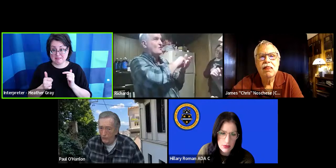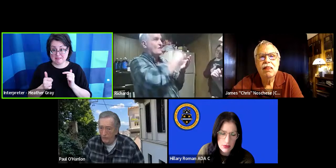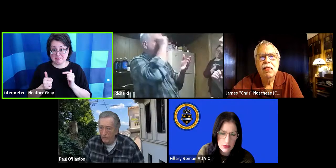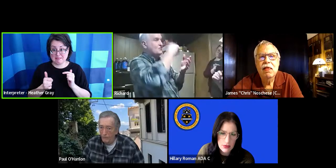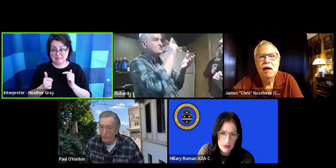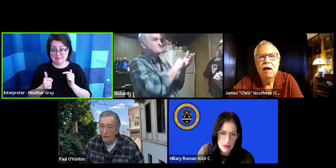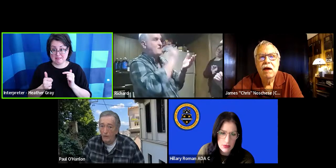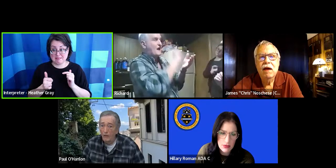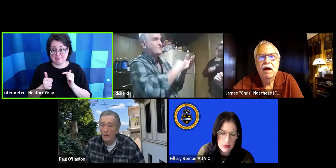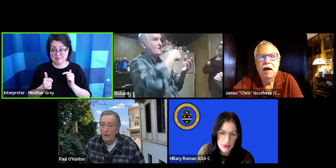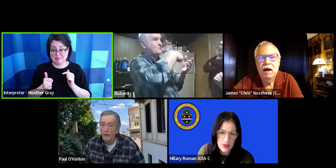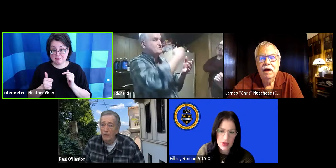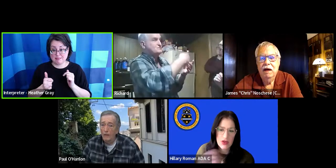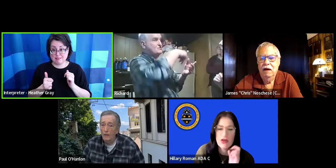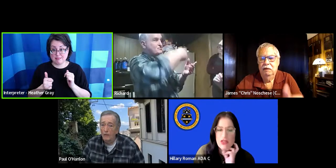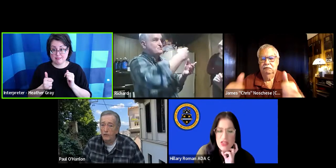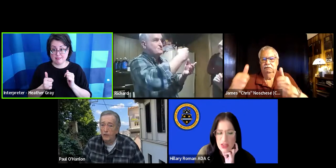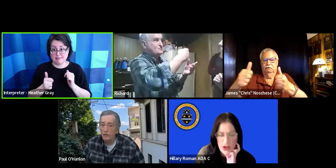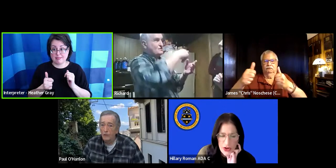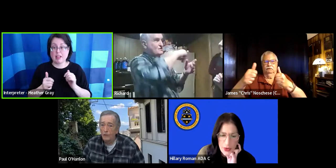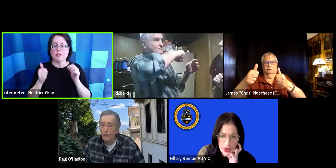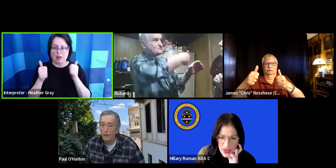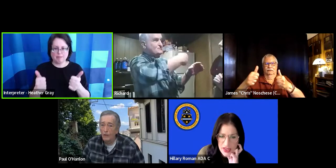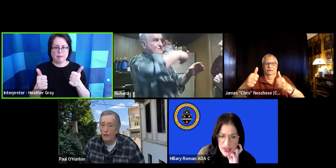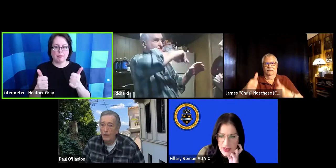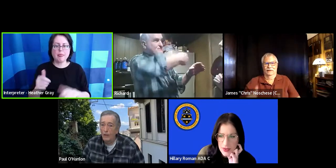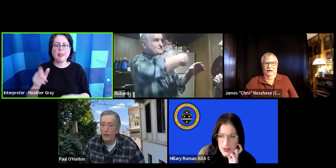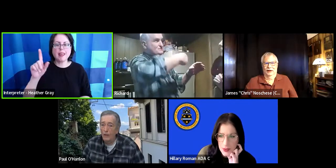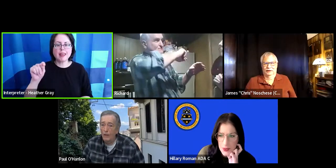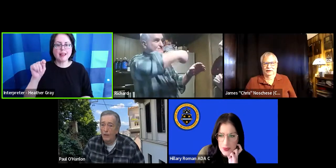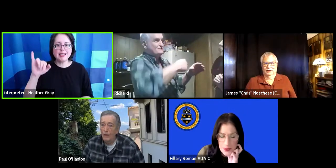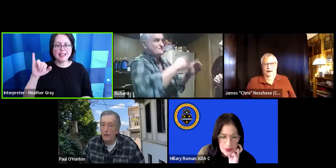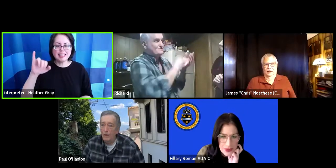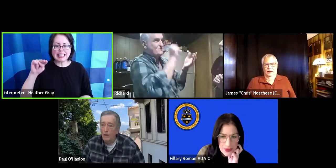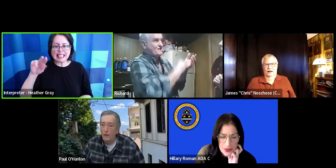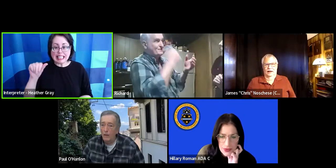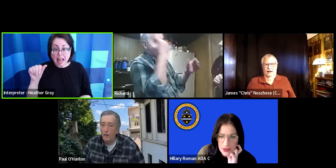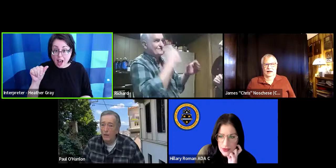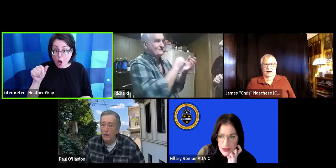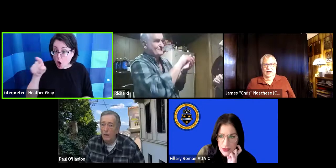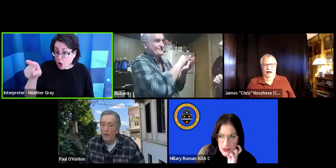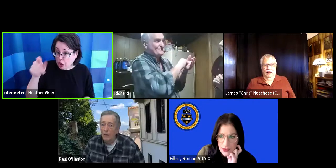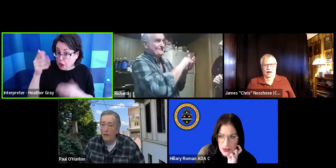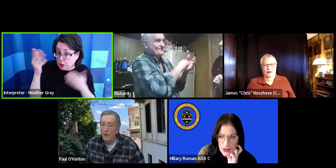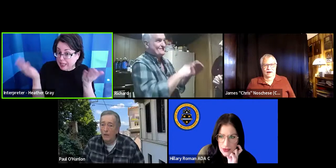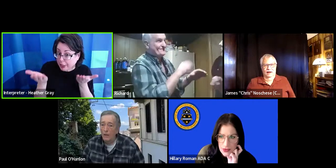Tina's muted if she Tina, doesn't. are you with us?